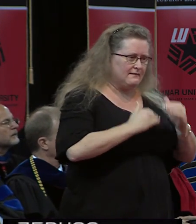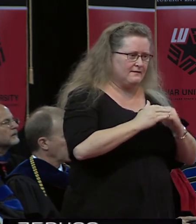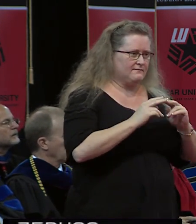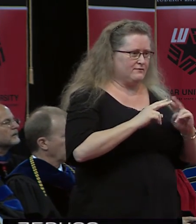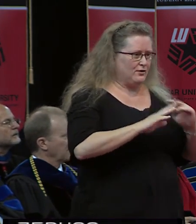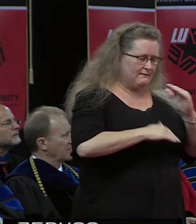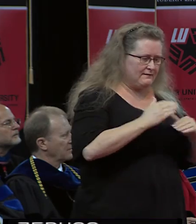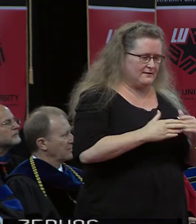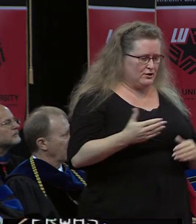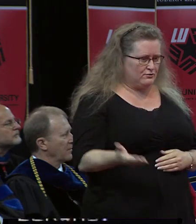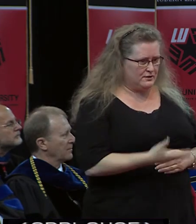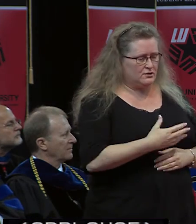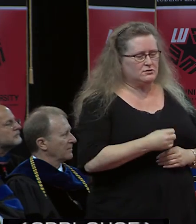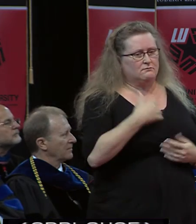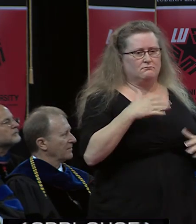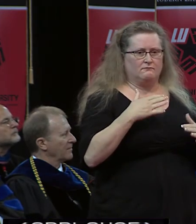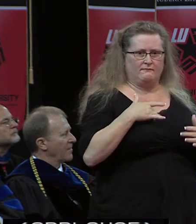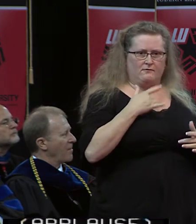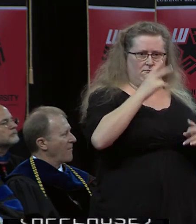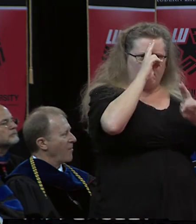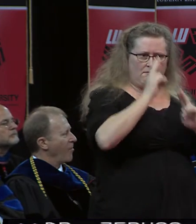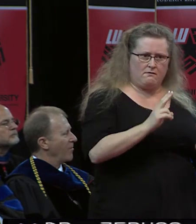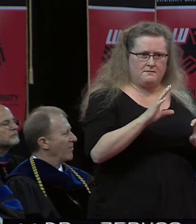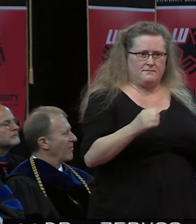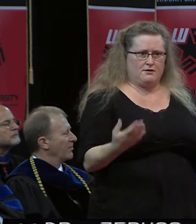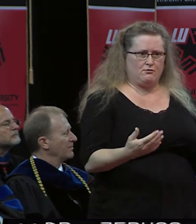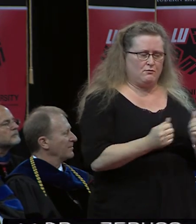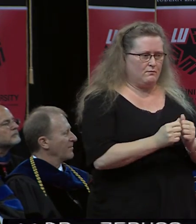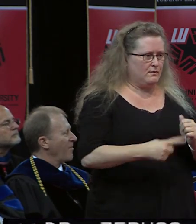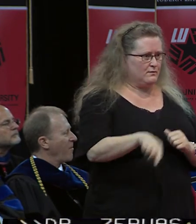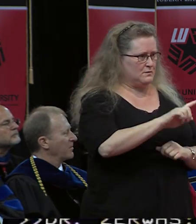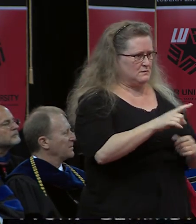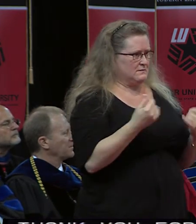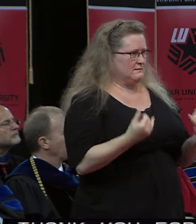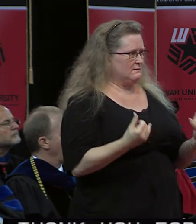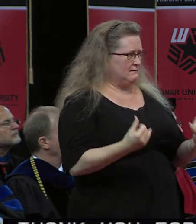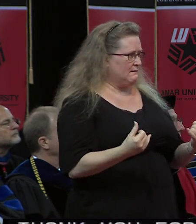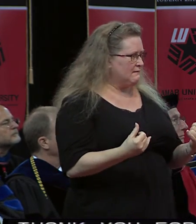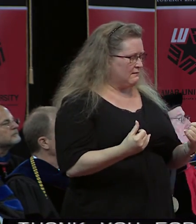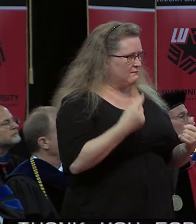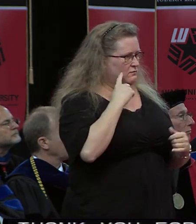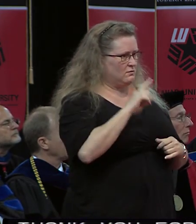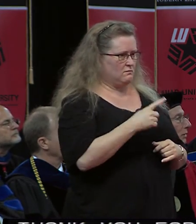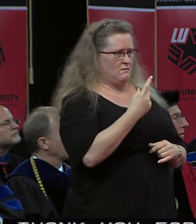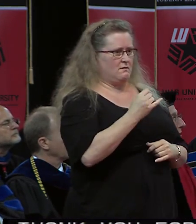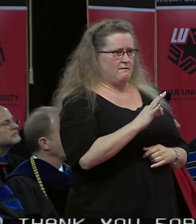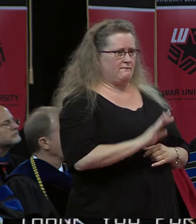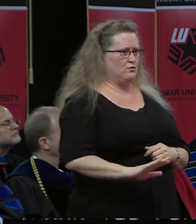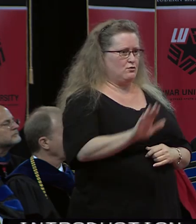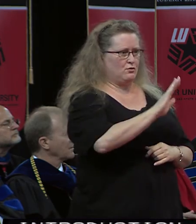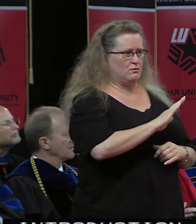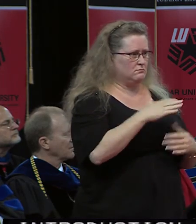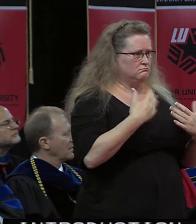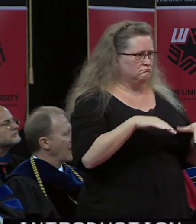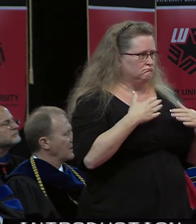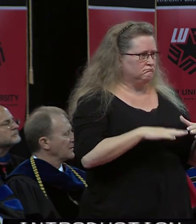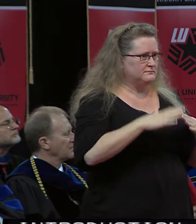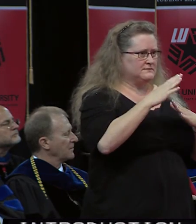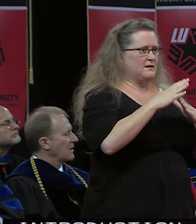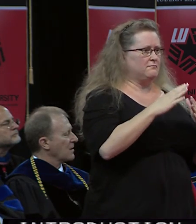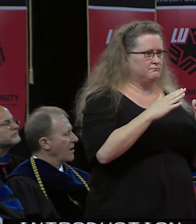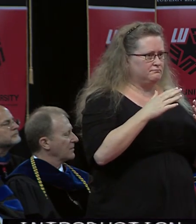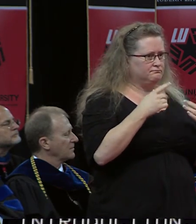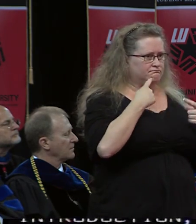and what a privilege it is to be with y'all here today on what is truly one of your most momentous occasions in your